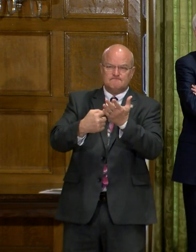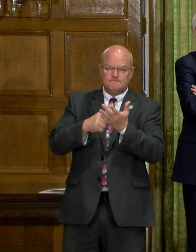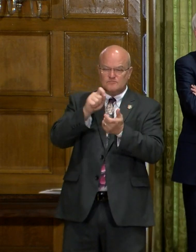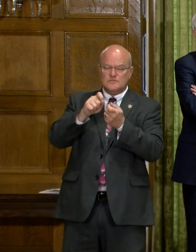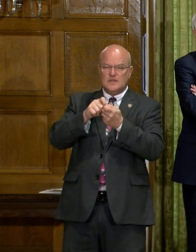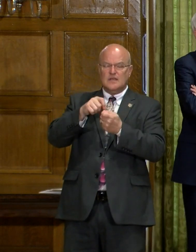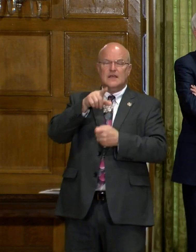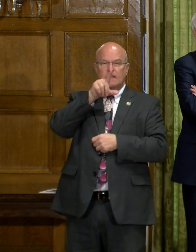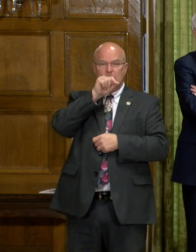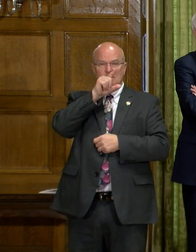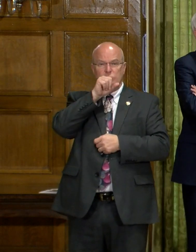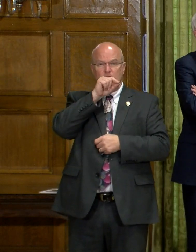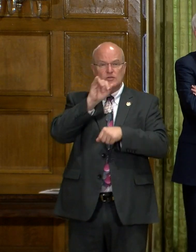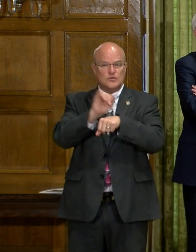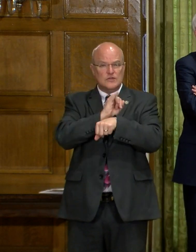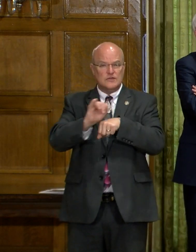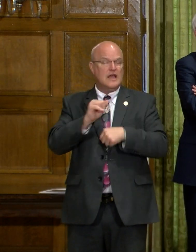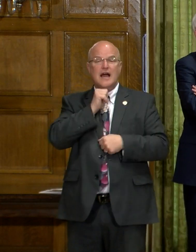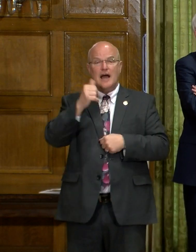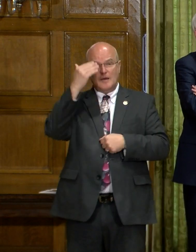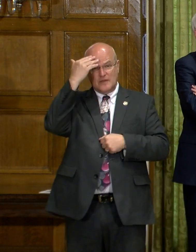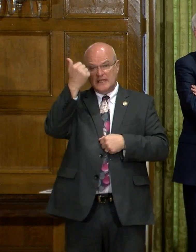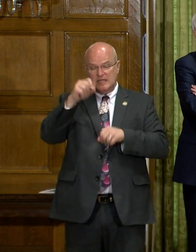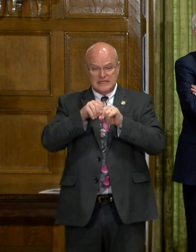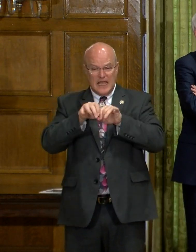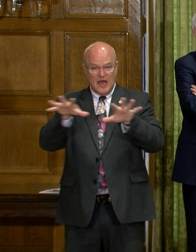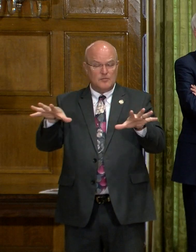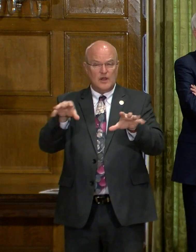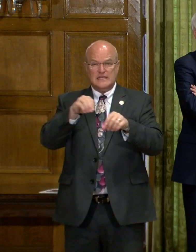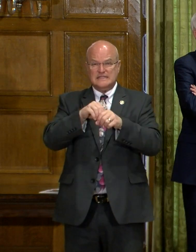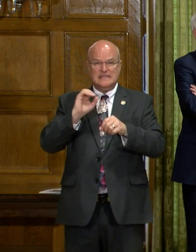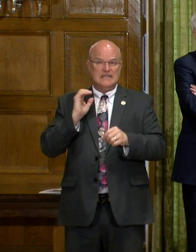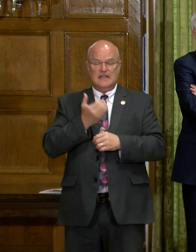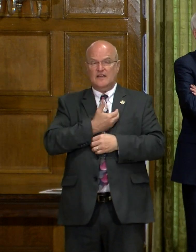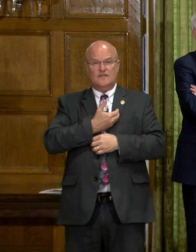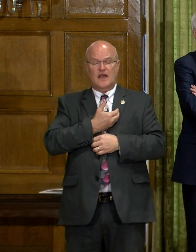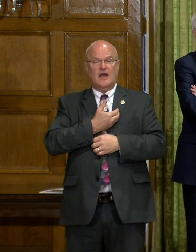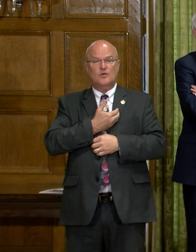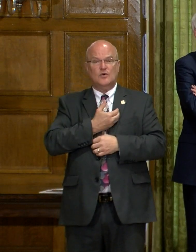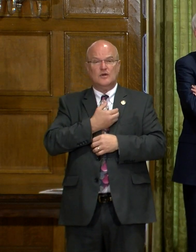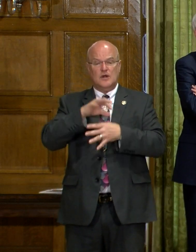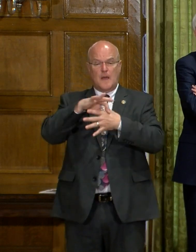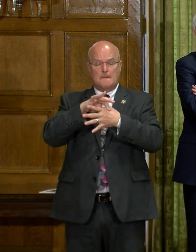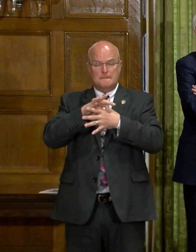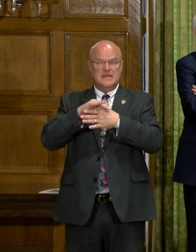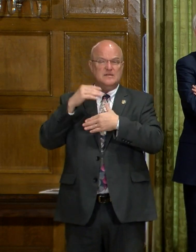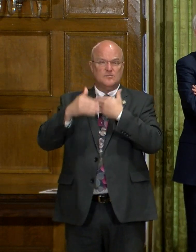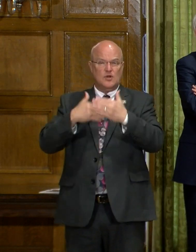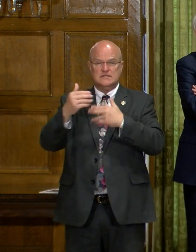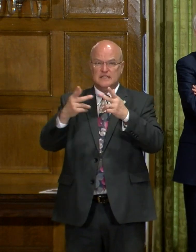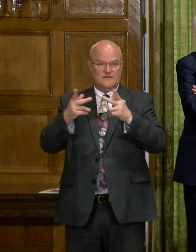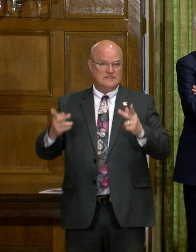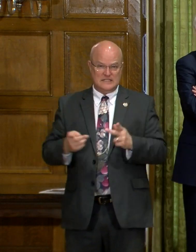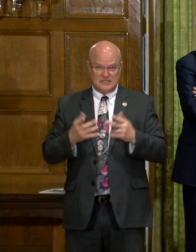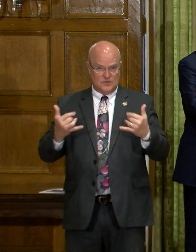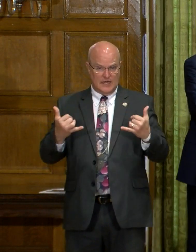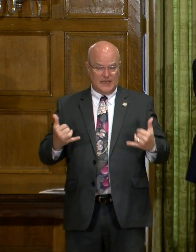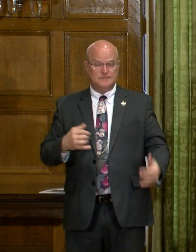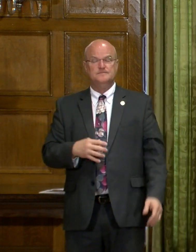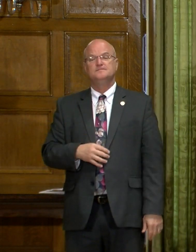particularly the poultry industry. I'm not aware of any outbreaks in any of our meat processing facilities.